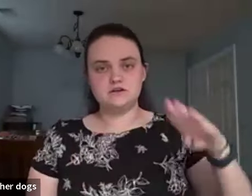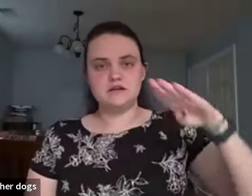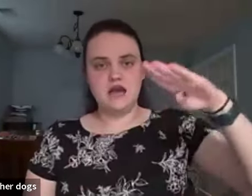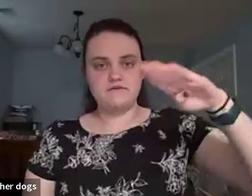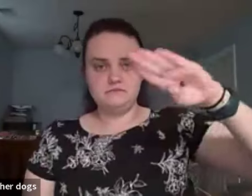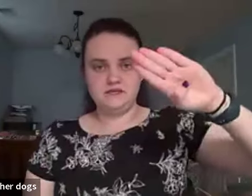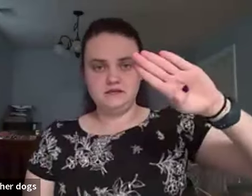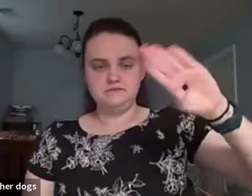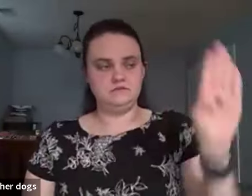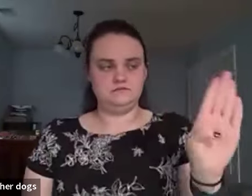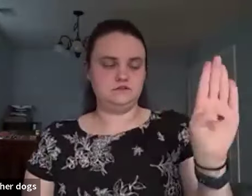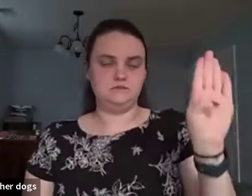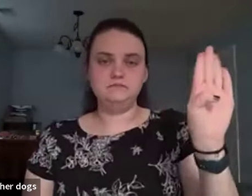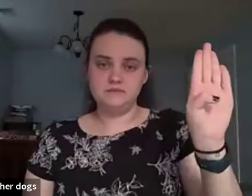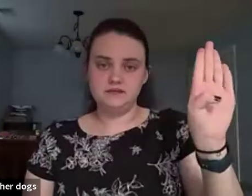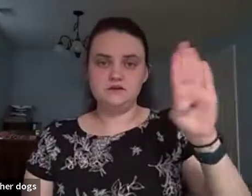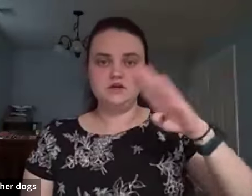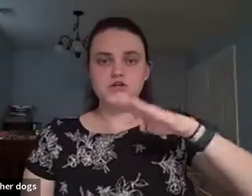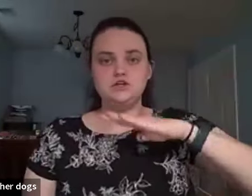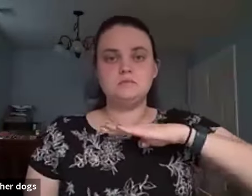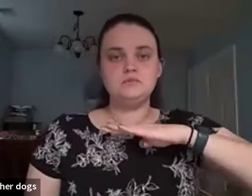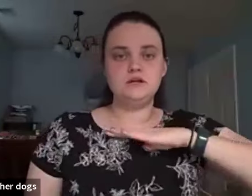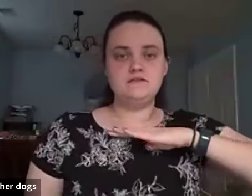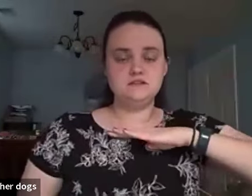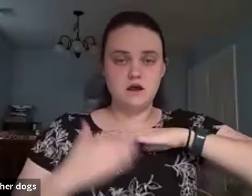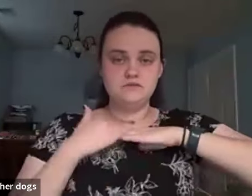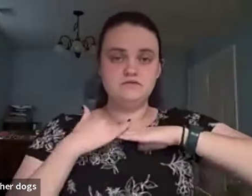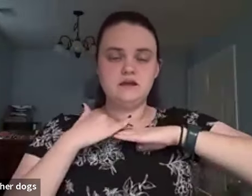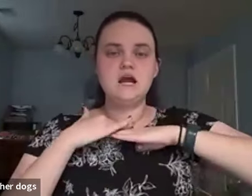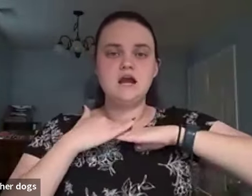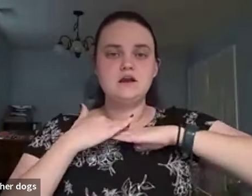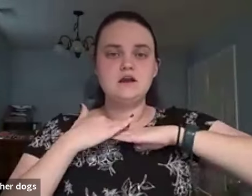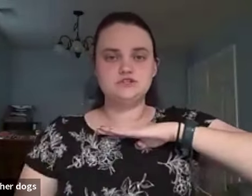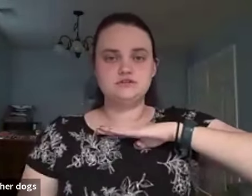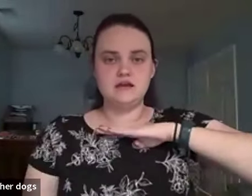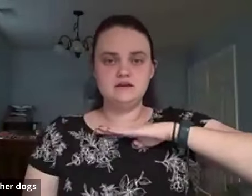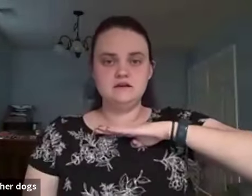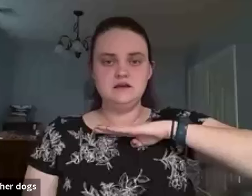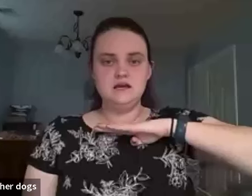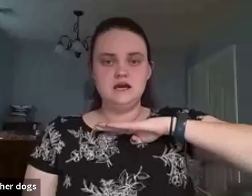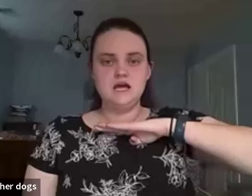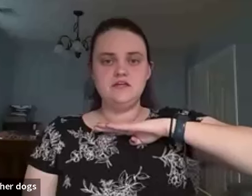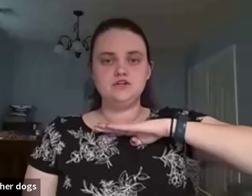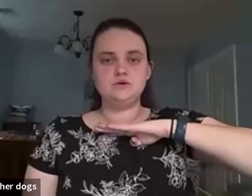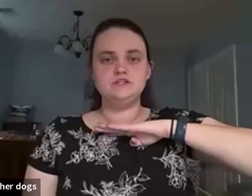you're gonna have a B. You're gonna put it at the top of, like kind of higher up towards your neck, and then you're going